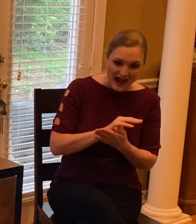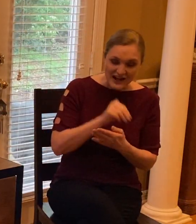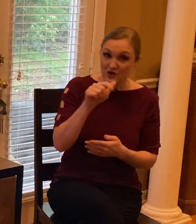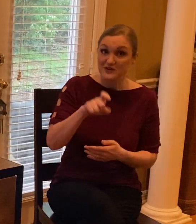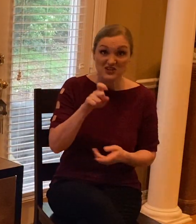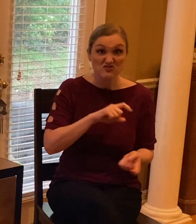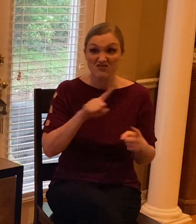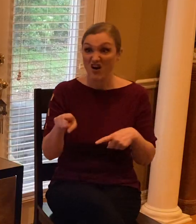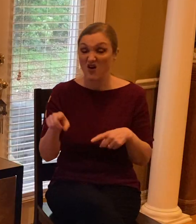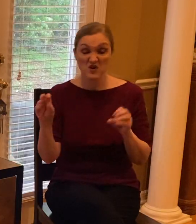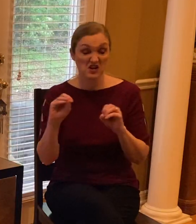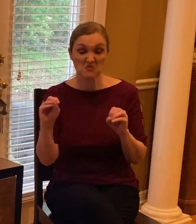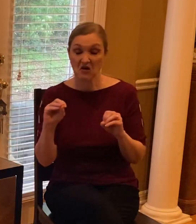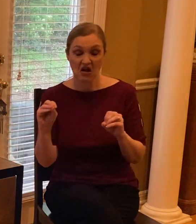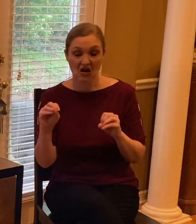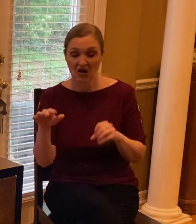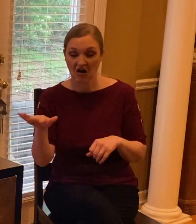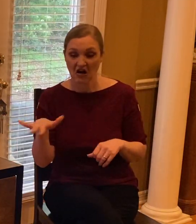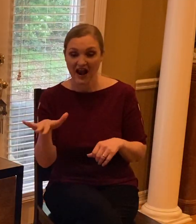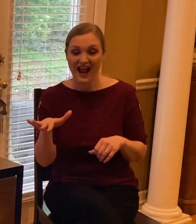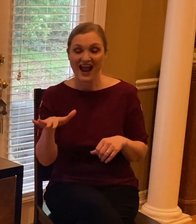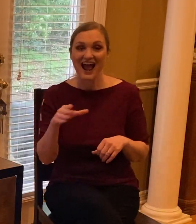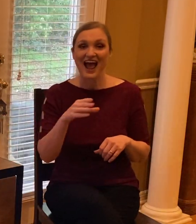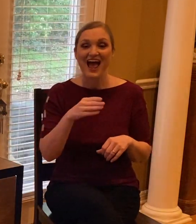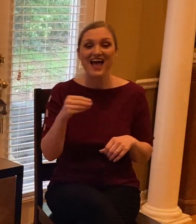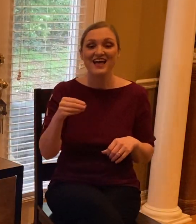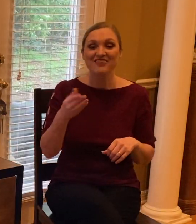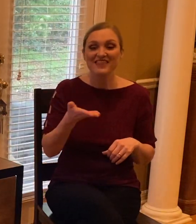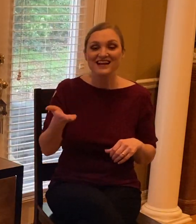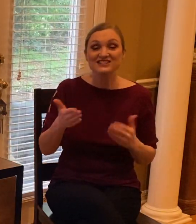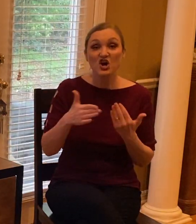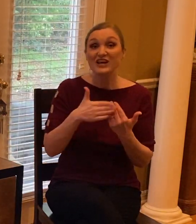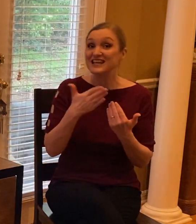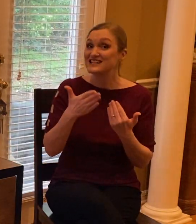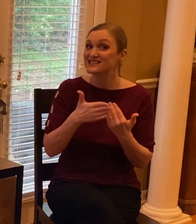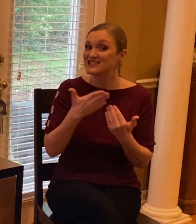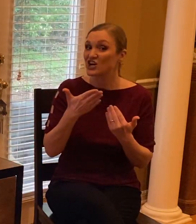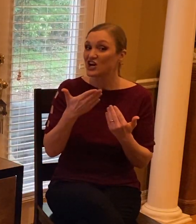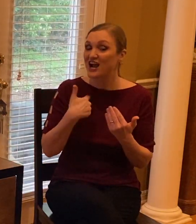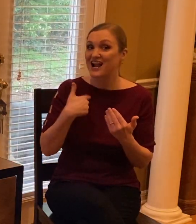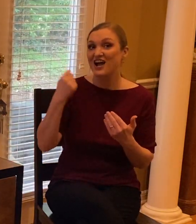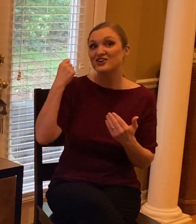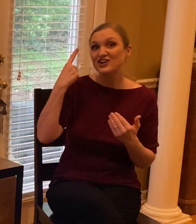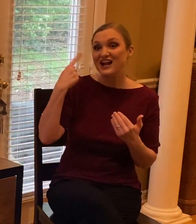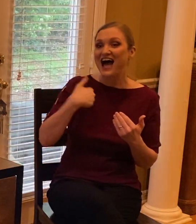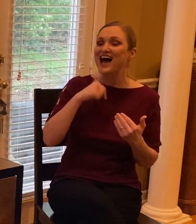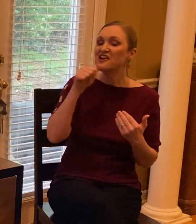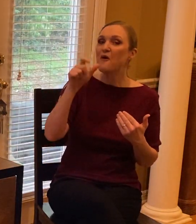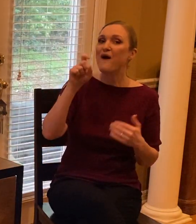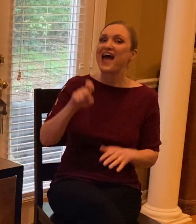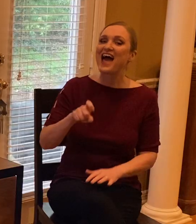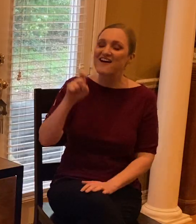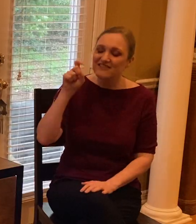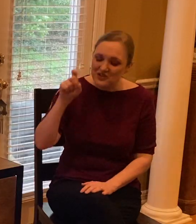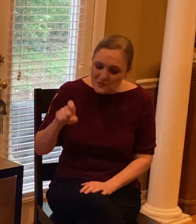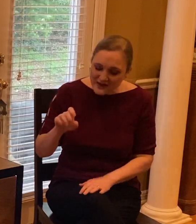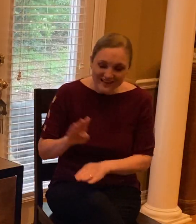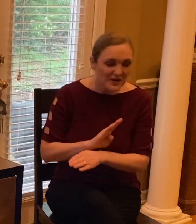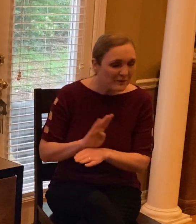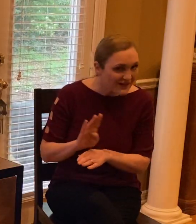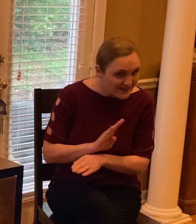And things just simplify. And I realized that I don't have to be